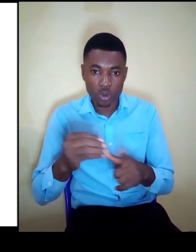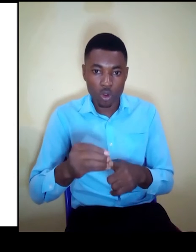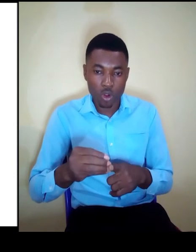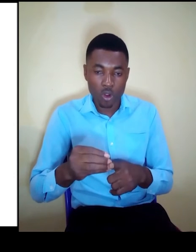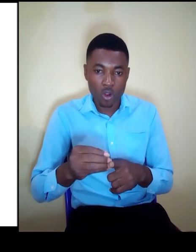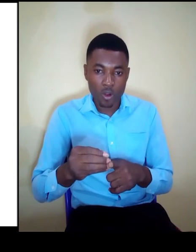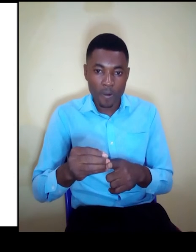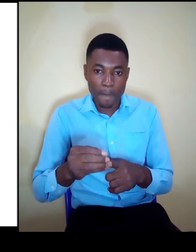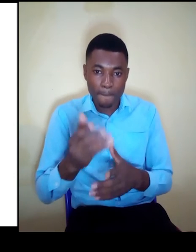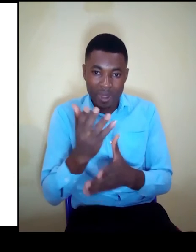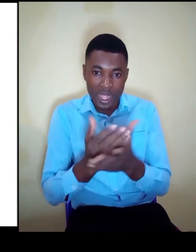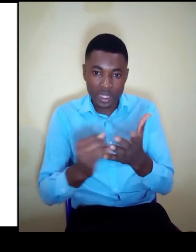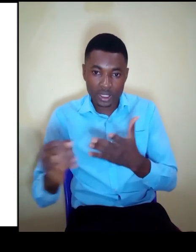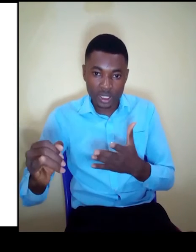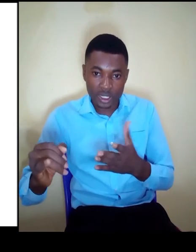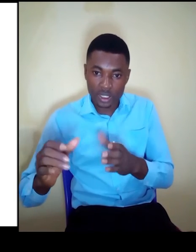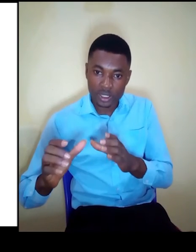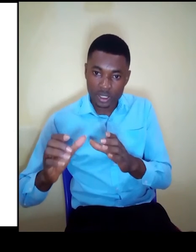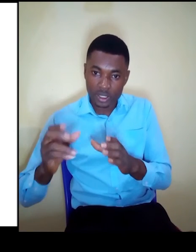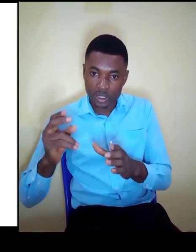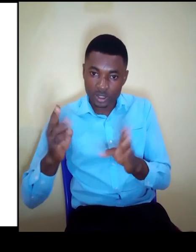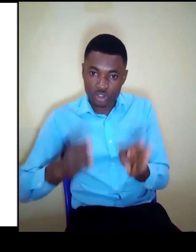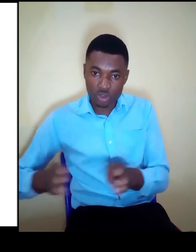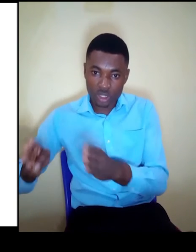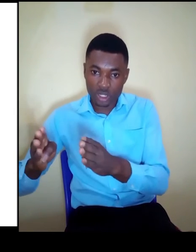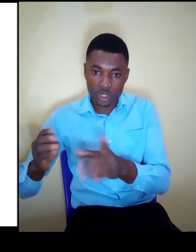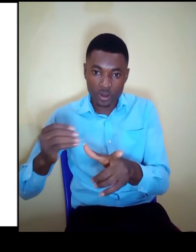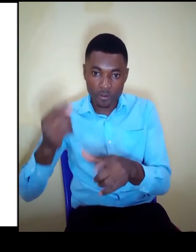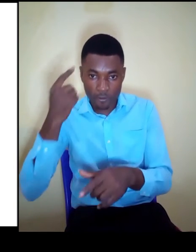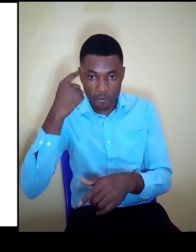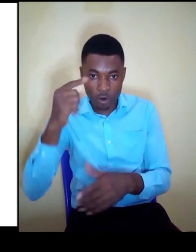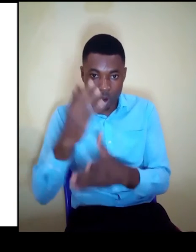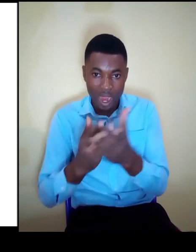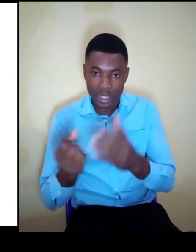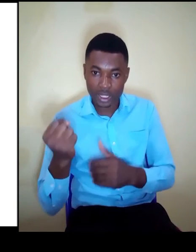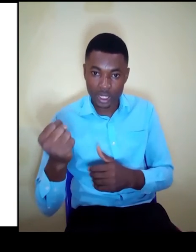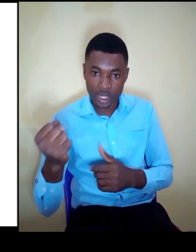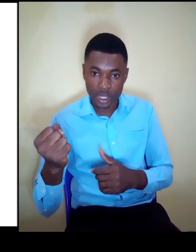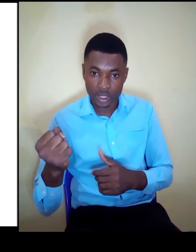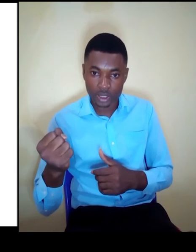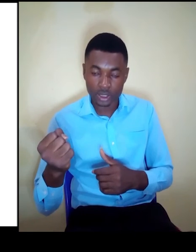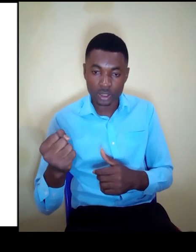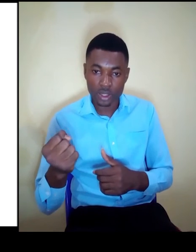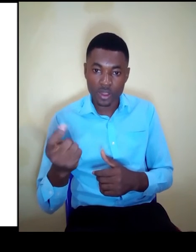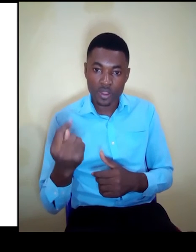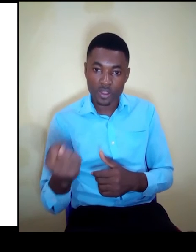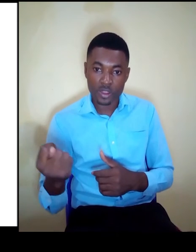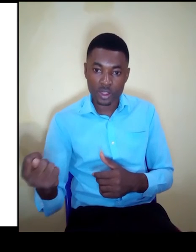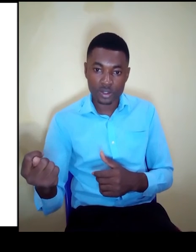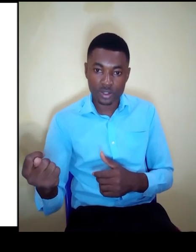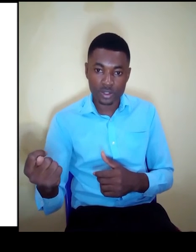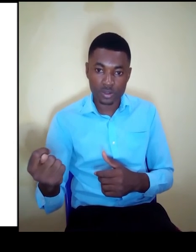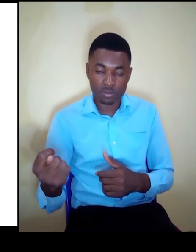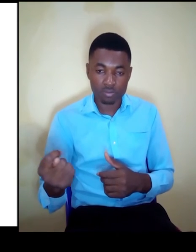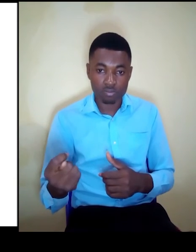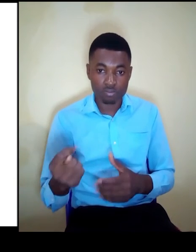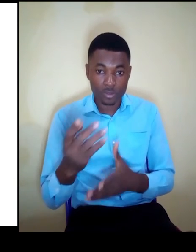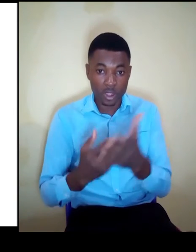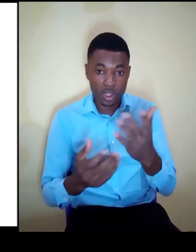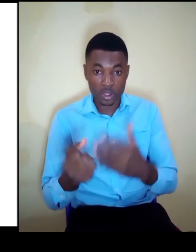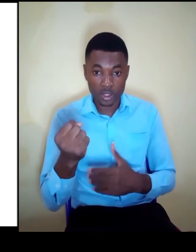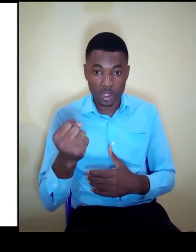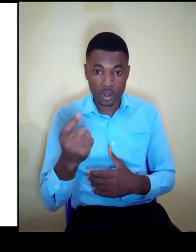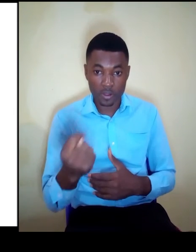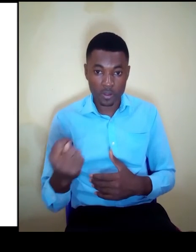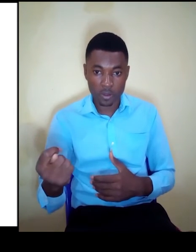both handheld or manipulable objects. So you could see that handheld tools, clothing, accessories, and appliances